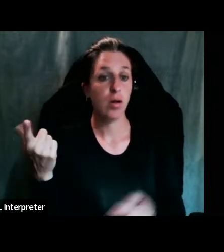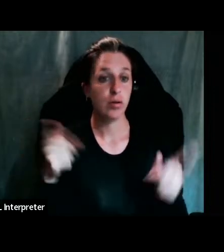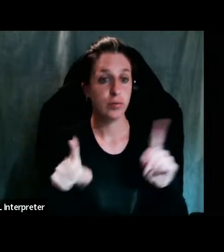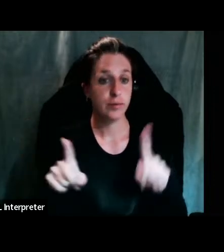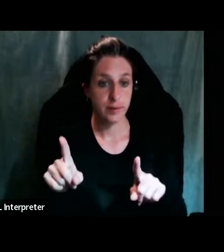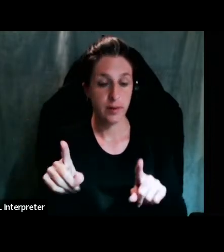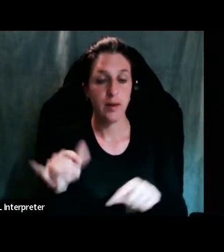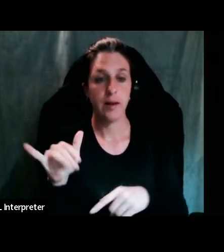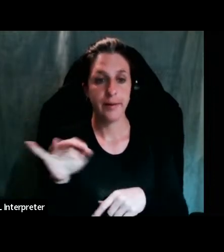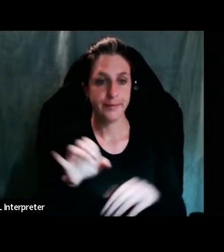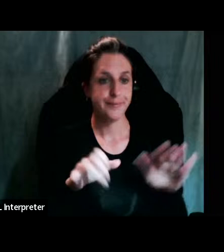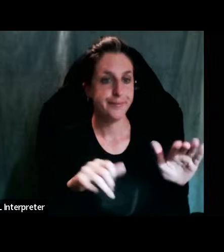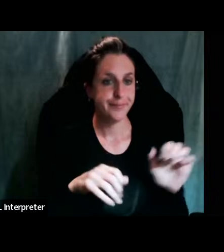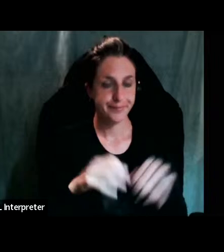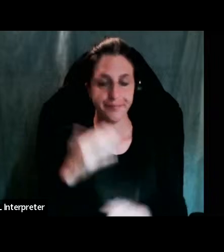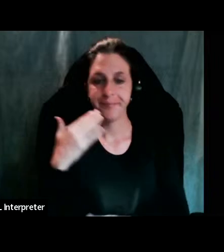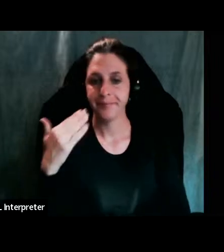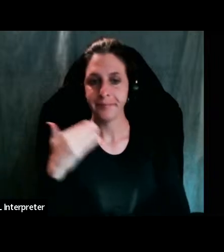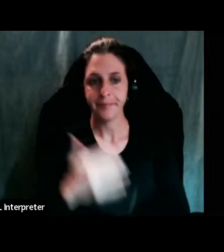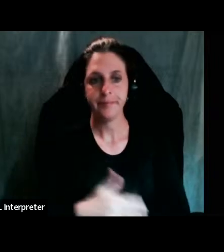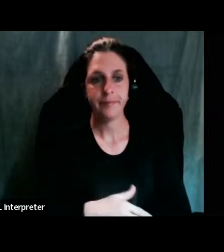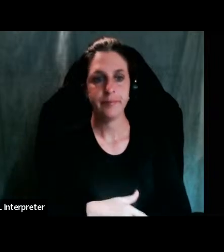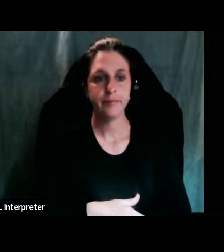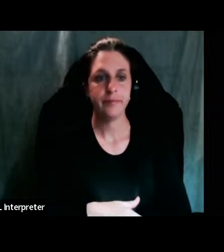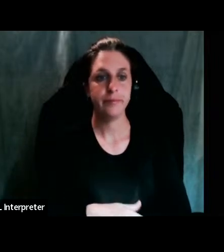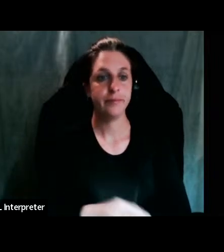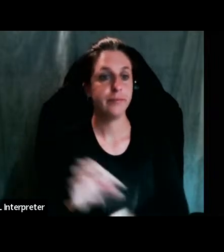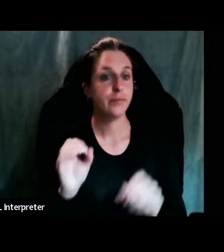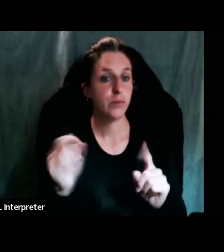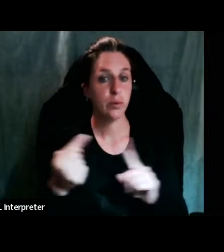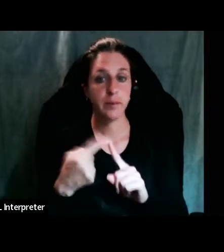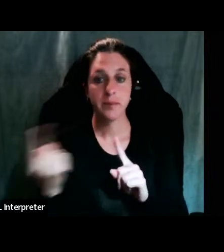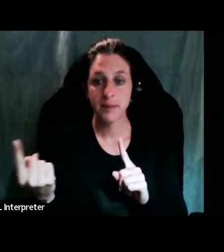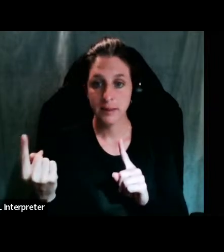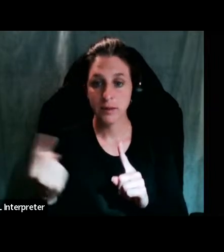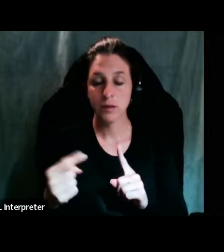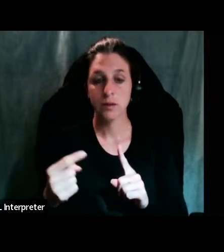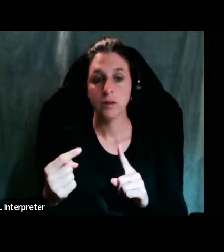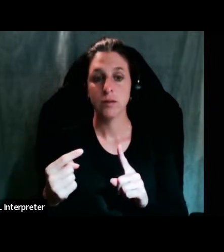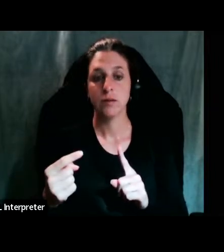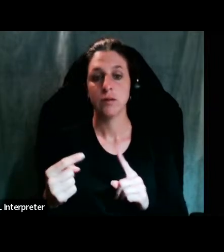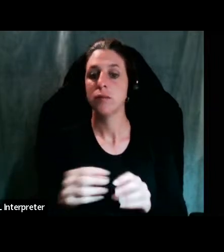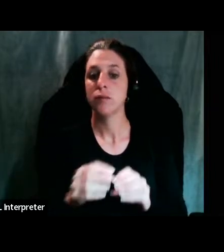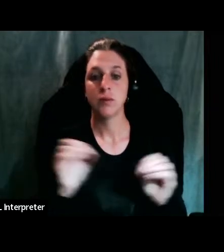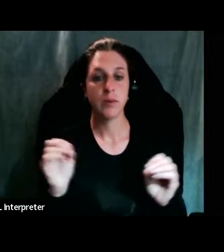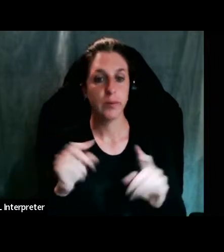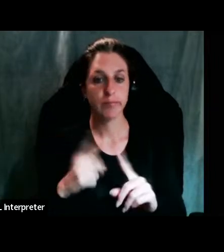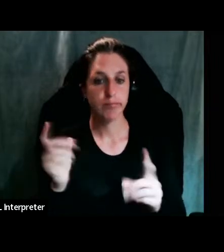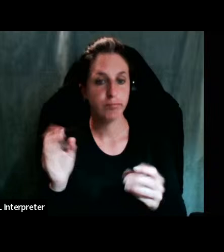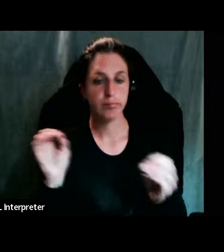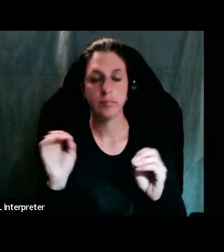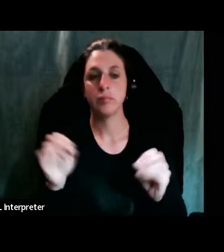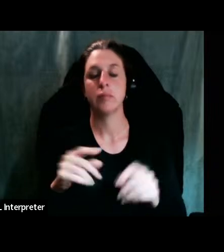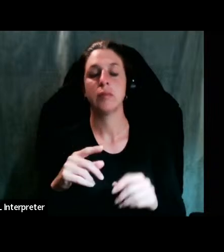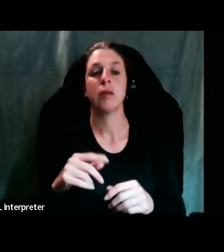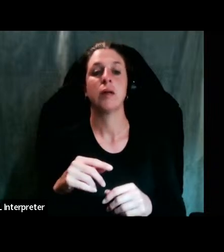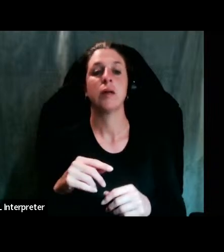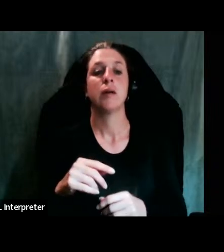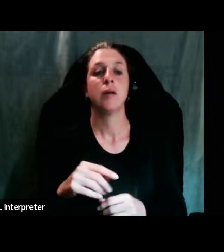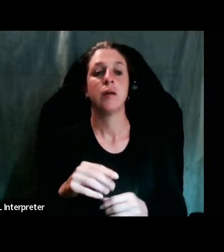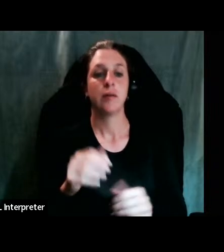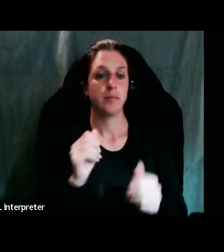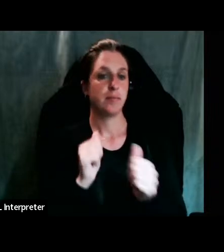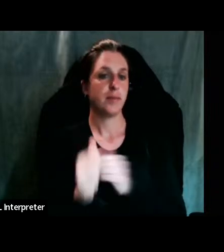Aye. Thank you. Okay, there's no oppositions and no abstentions. Thank you. Motion passes. Report